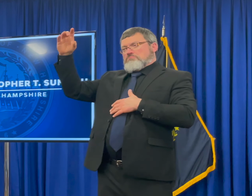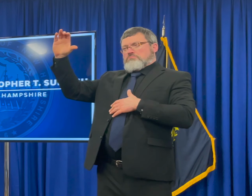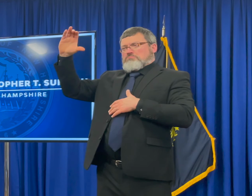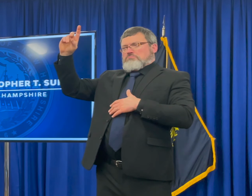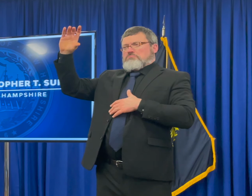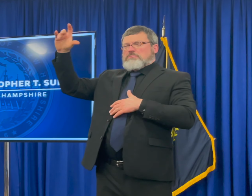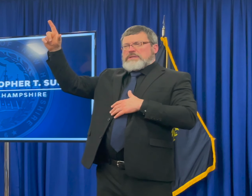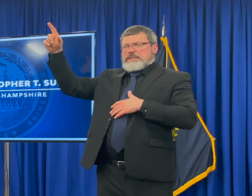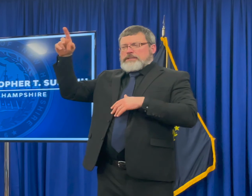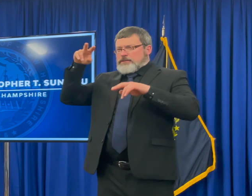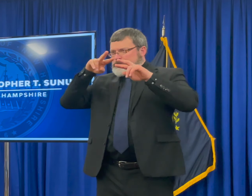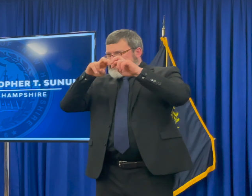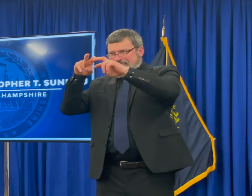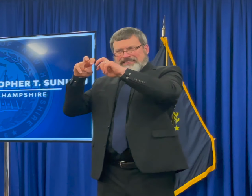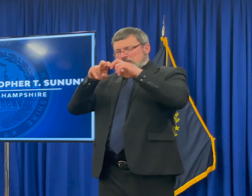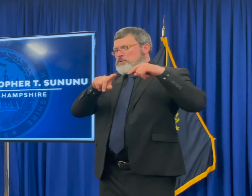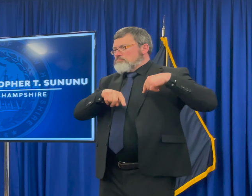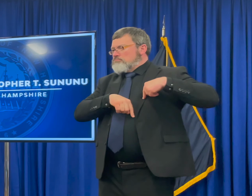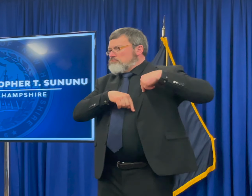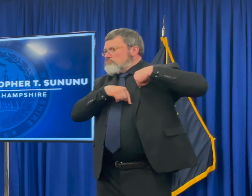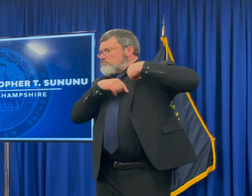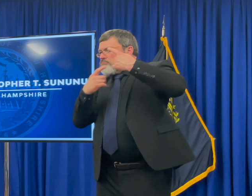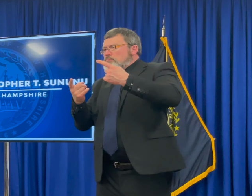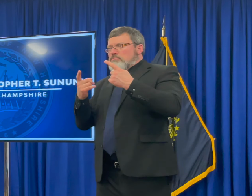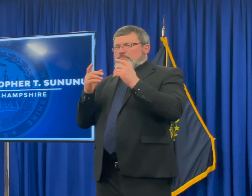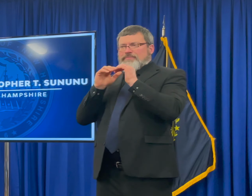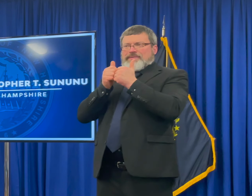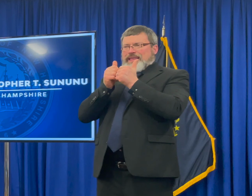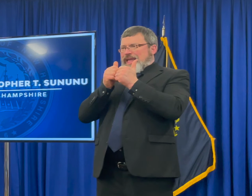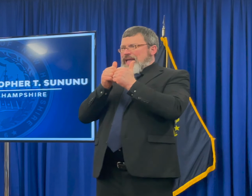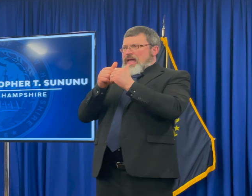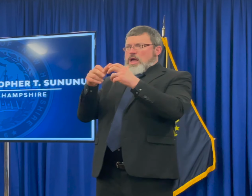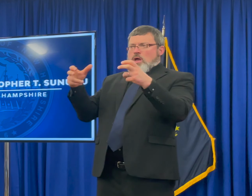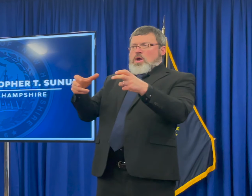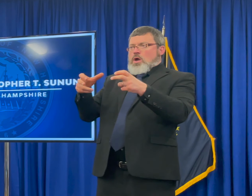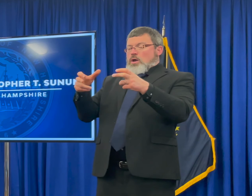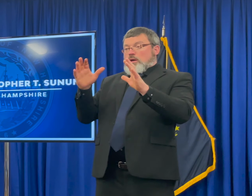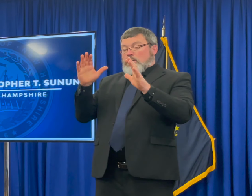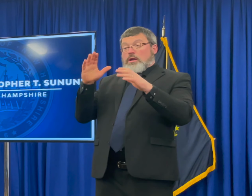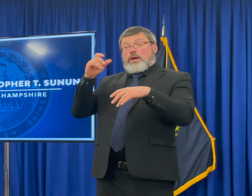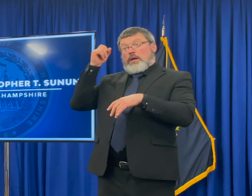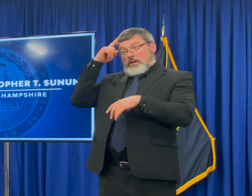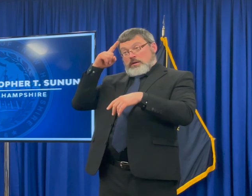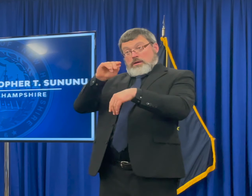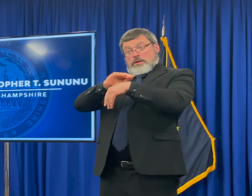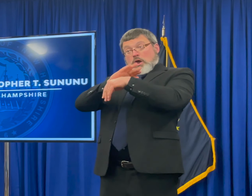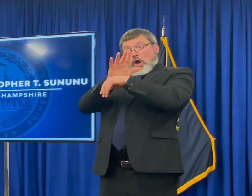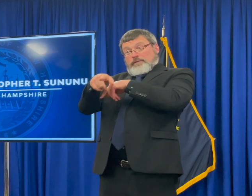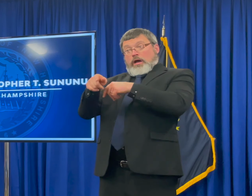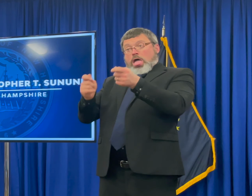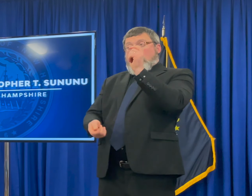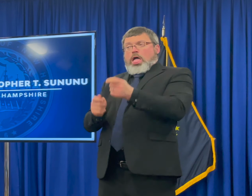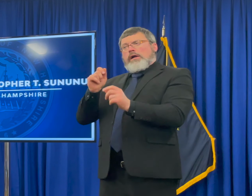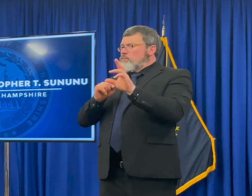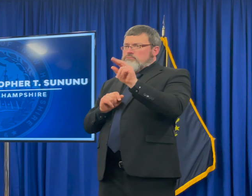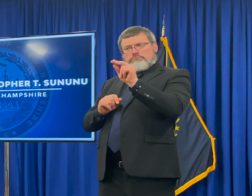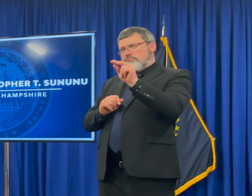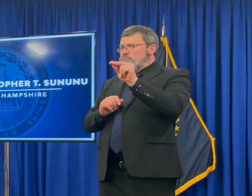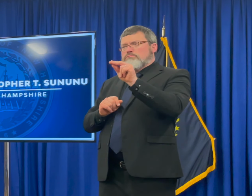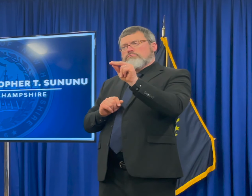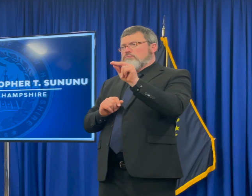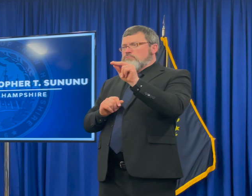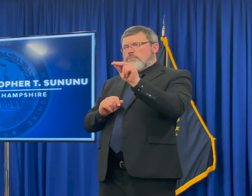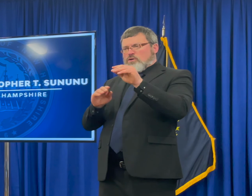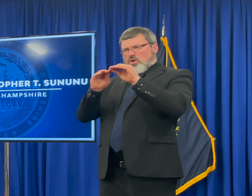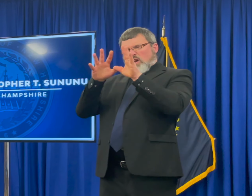options. Now, just to be clear, nothing has changed with this virus, with this novel coronavirus, right? We still believe that if someone is